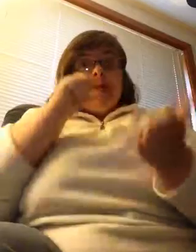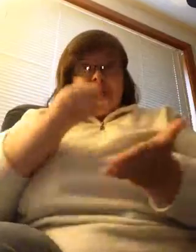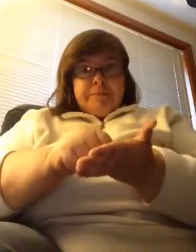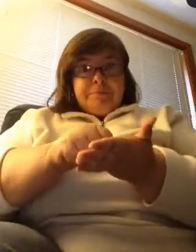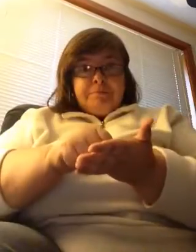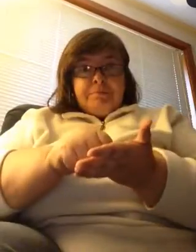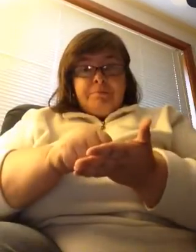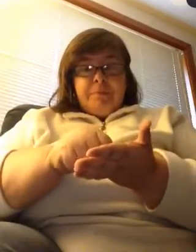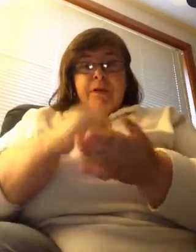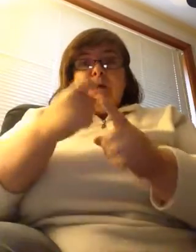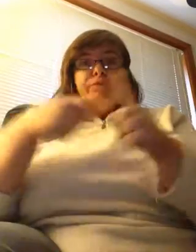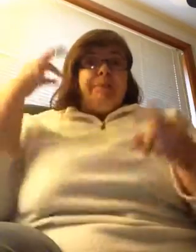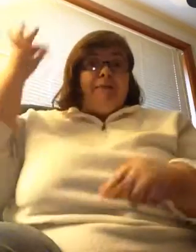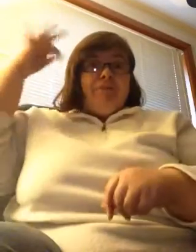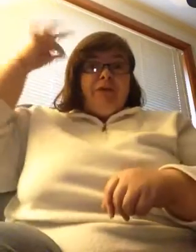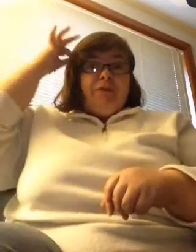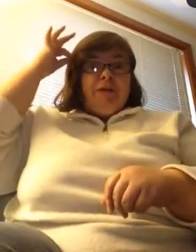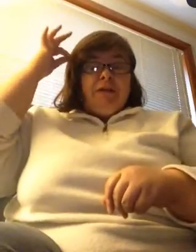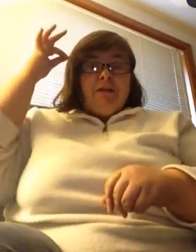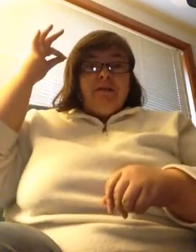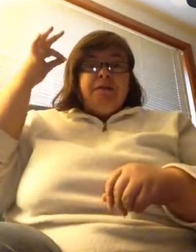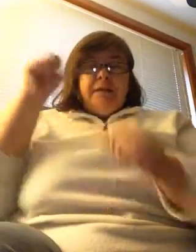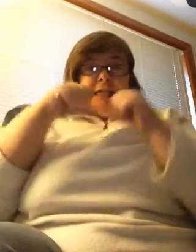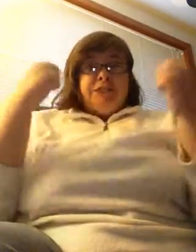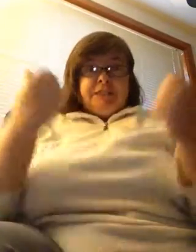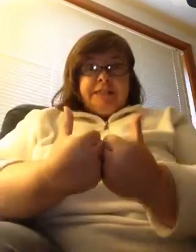mail from a federal agency